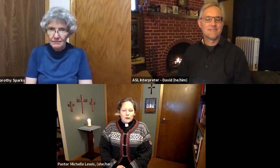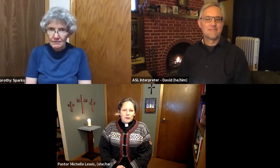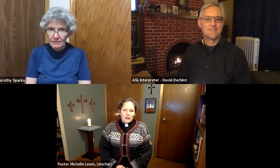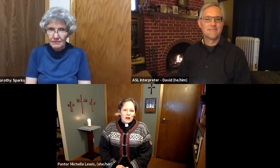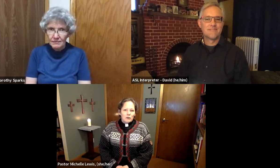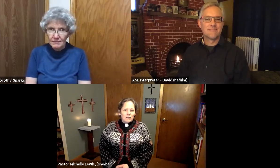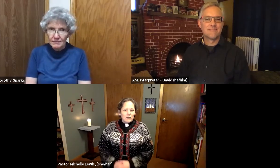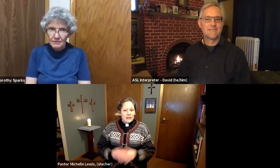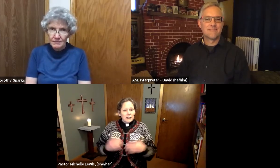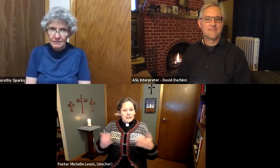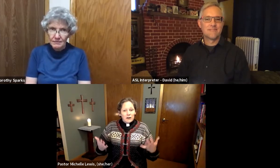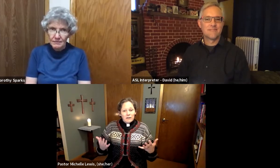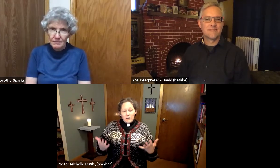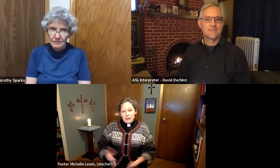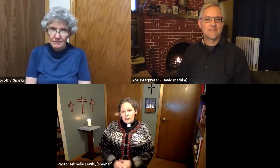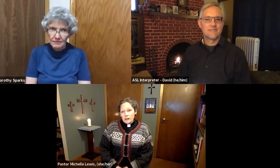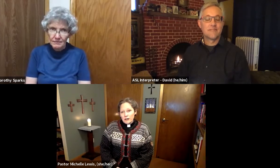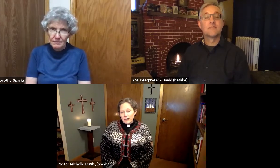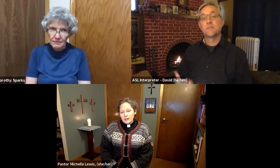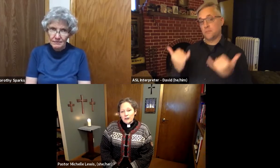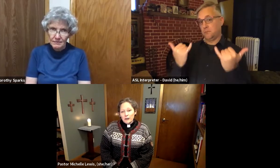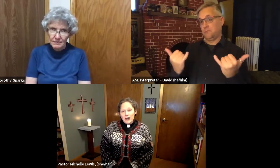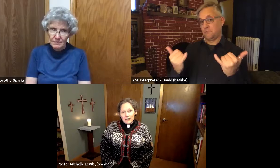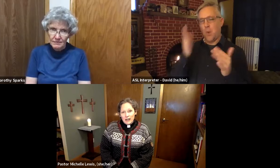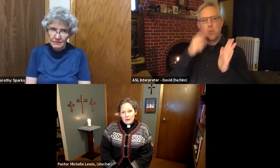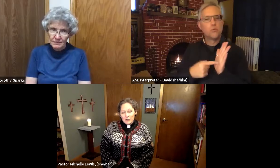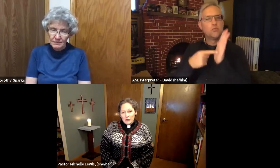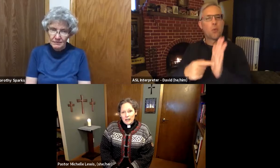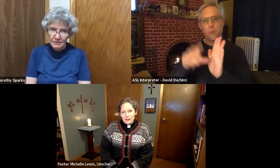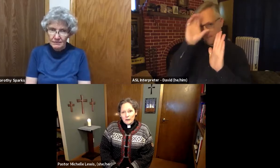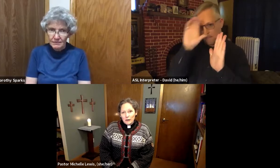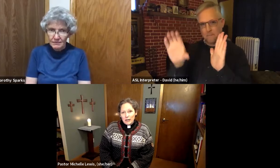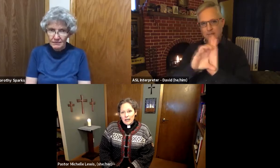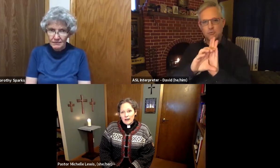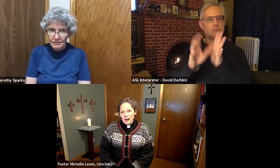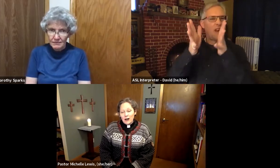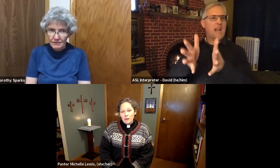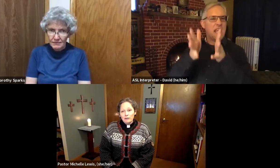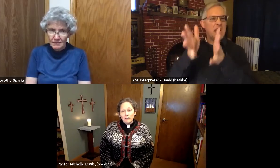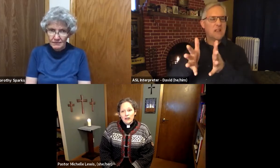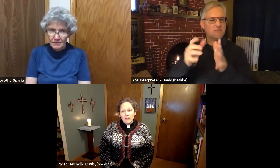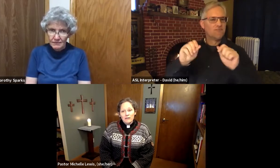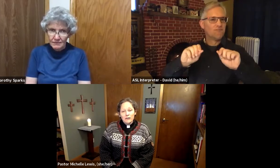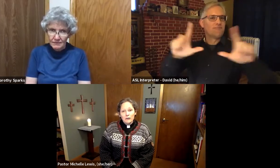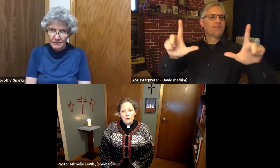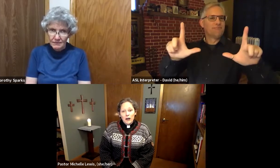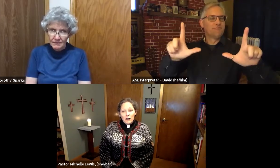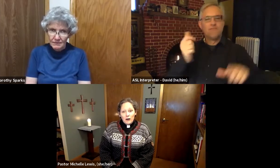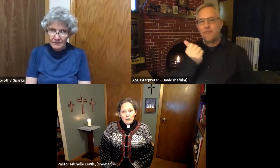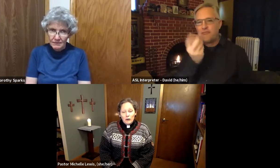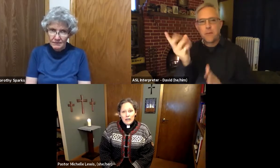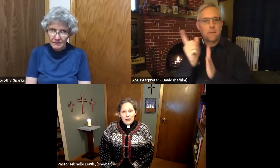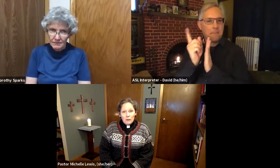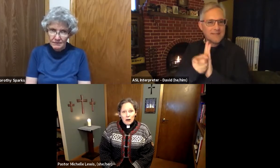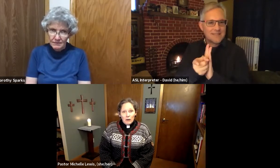So there will be a couple of minutes of a picture, so you'll have time to do that. Don't worry. If you